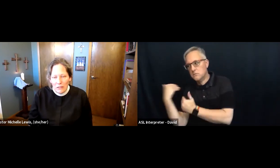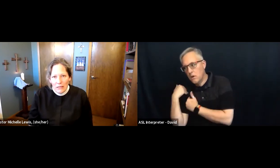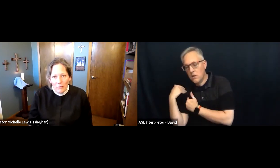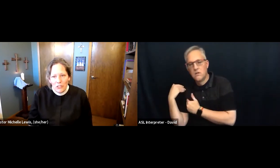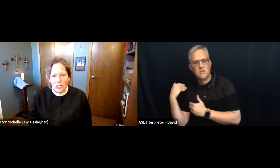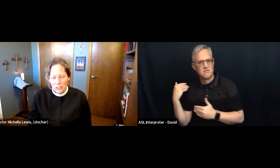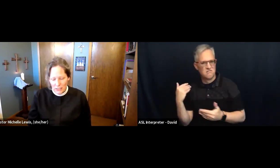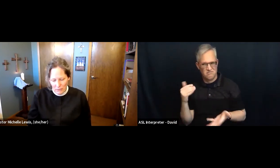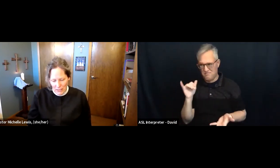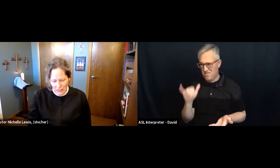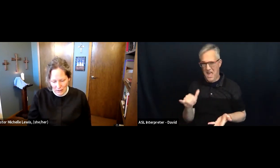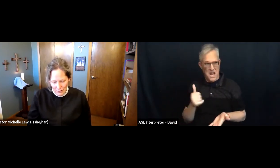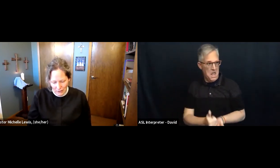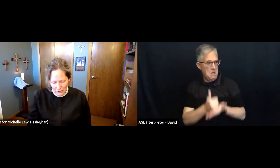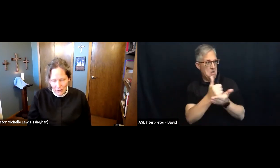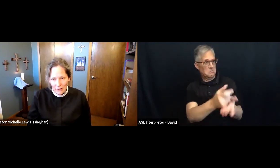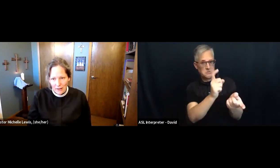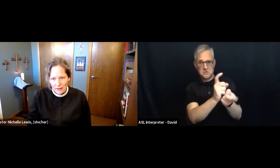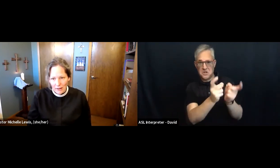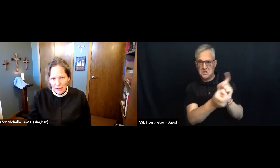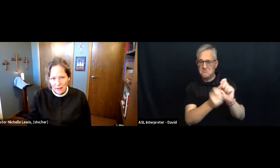will, like, that would change something.